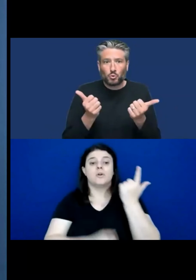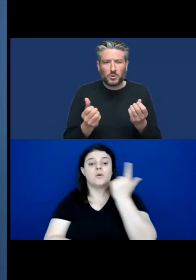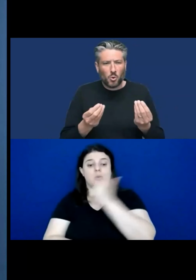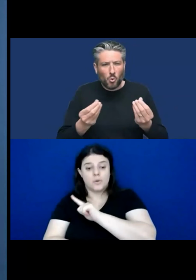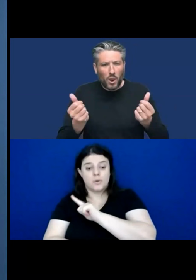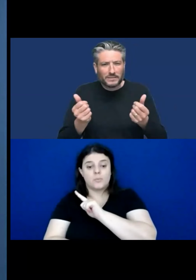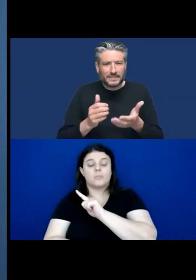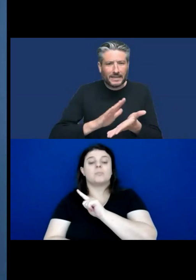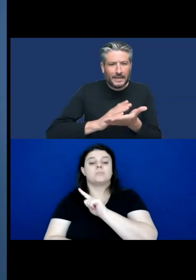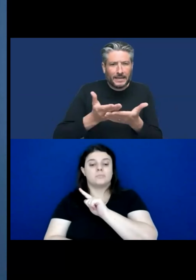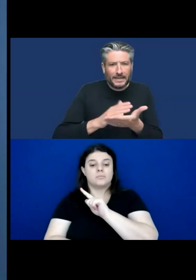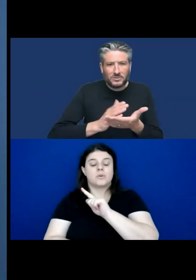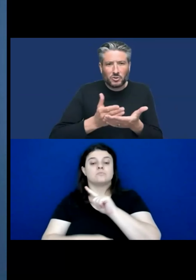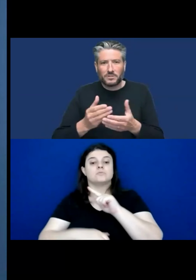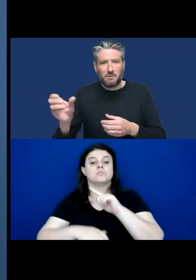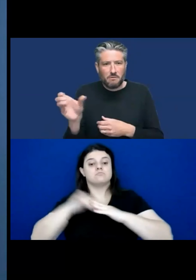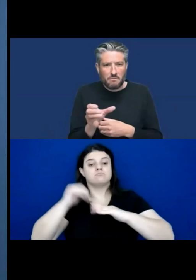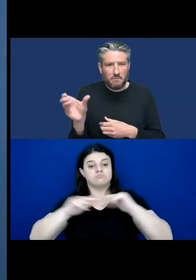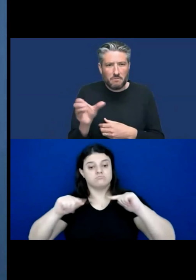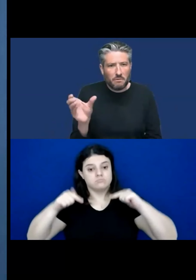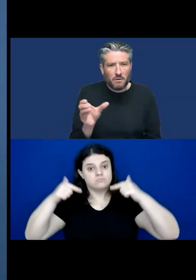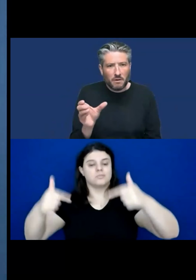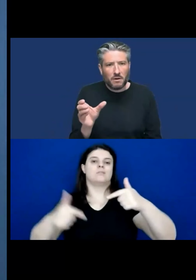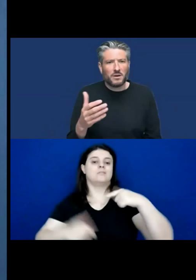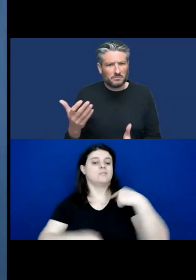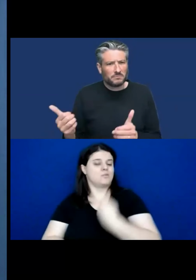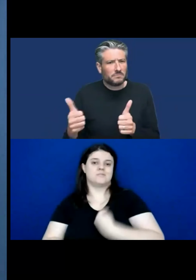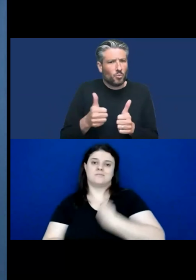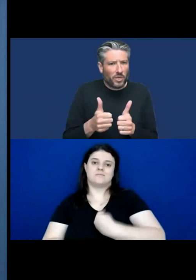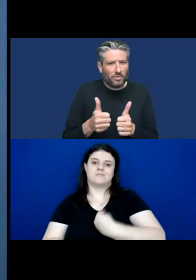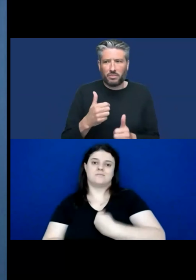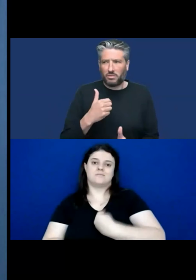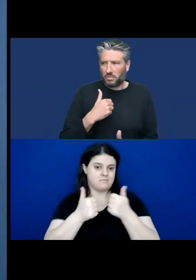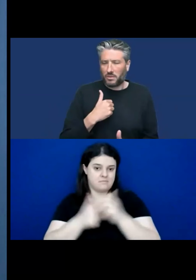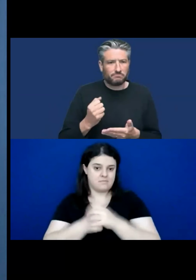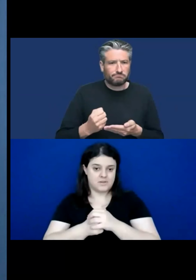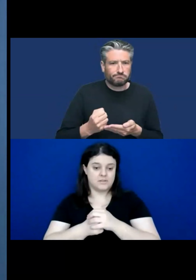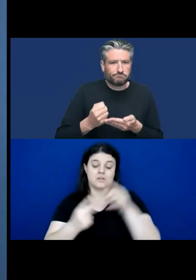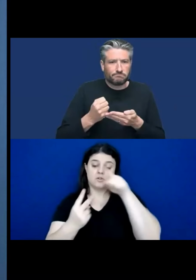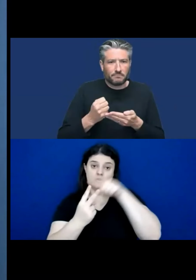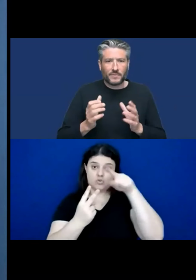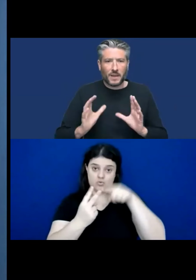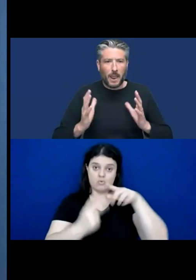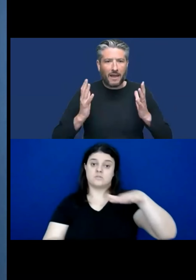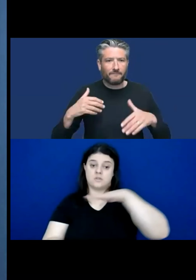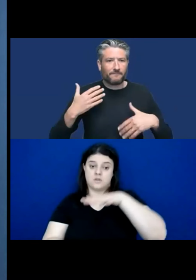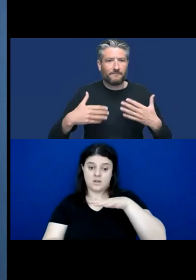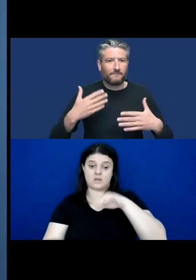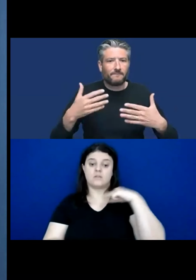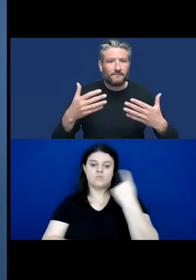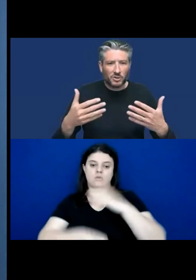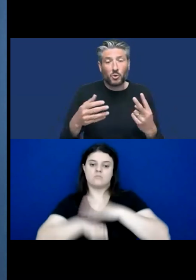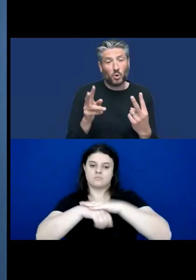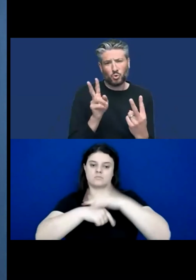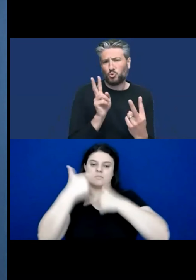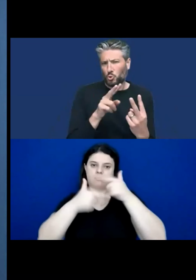take an active role in our lives. So these are two areas that we work on mostly.